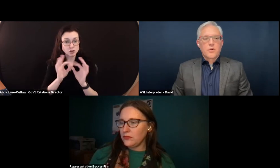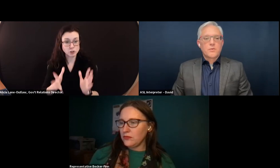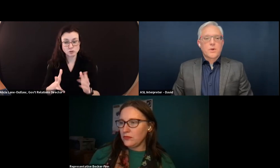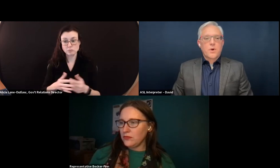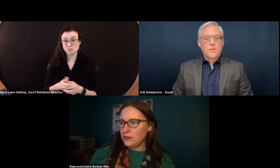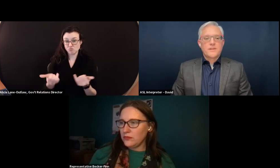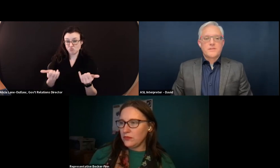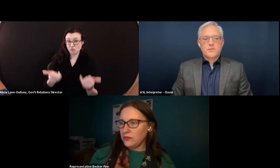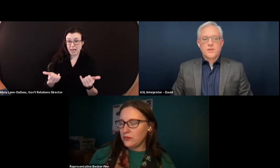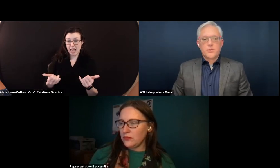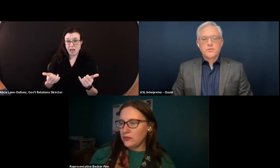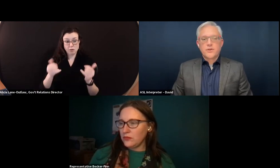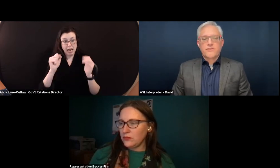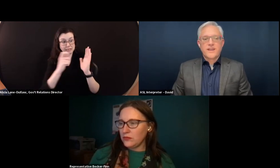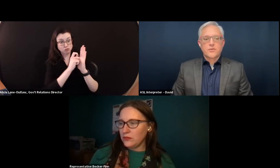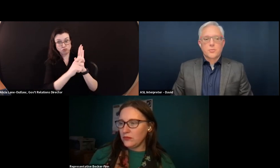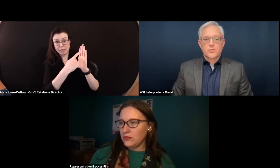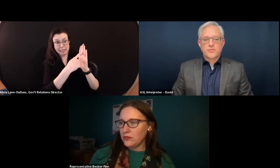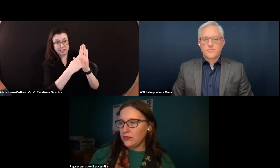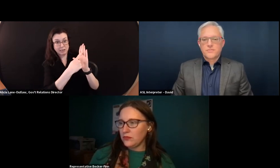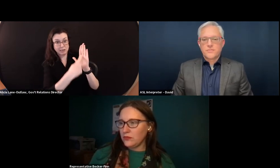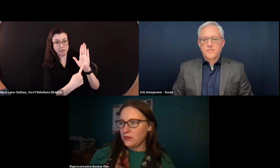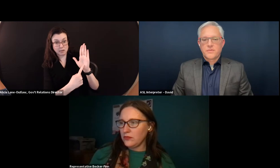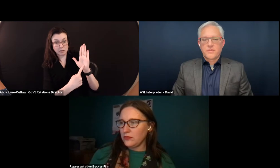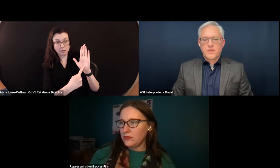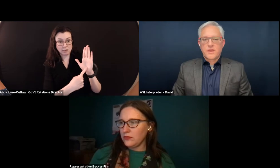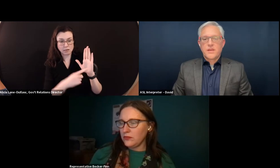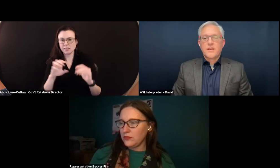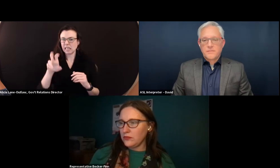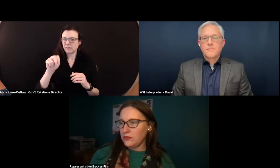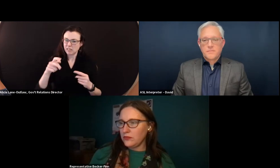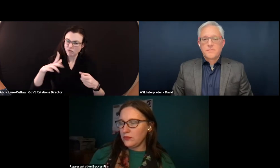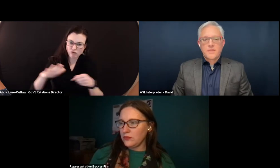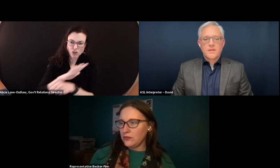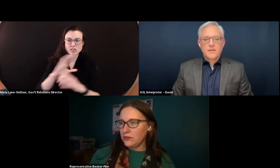The current requirement to include certified interpreters.